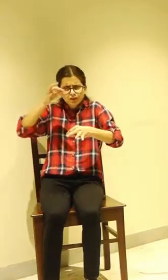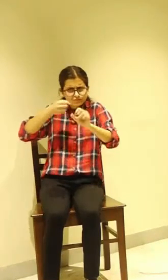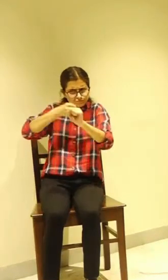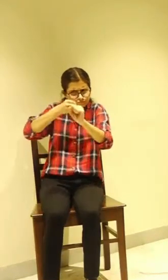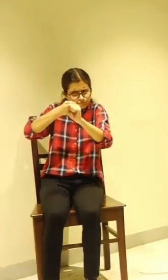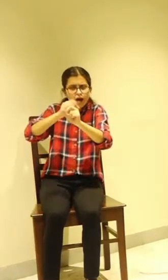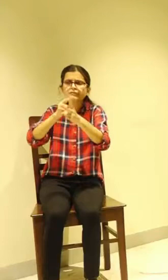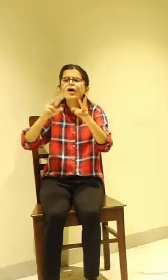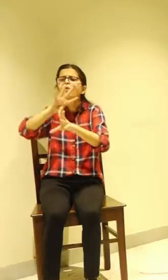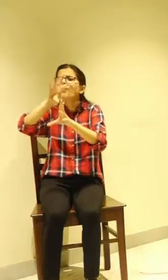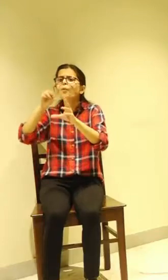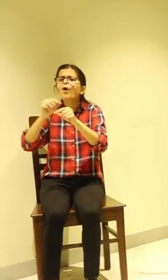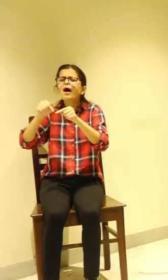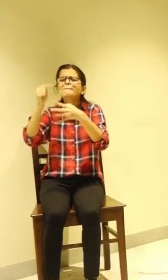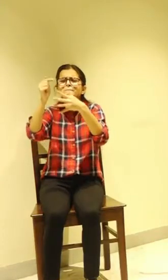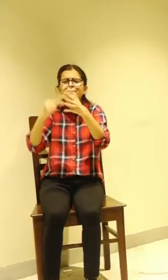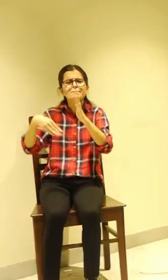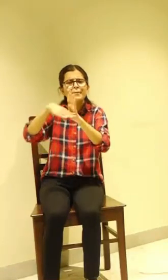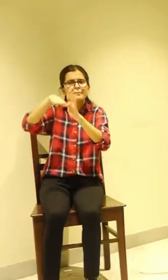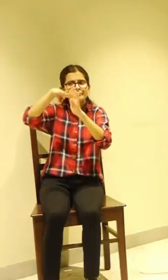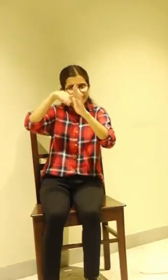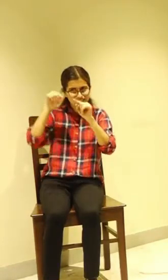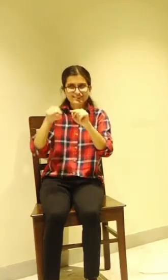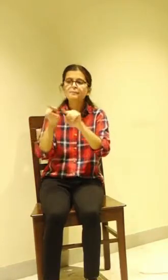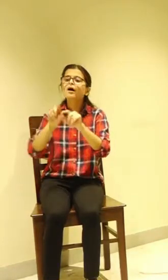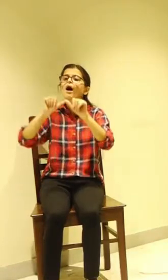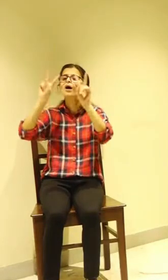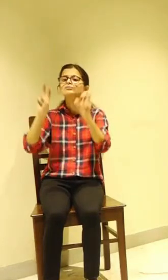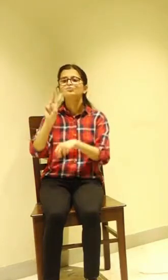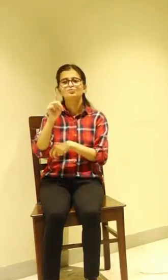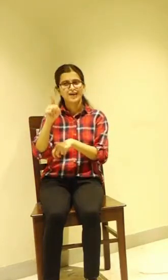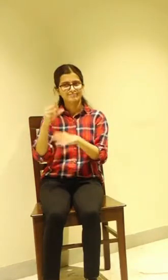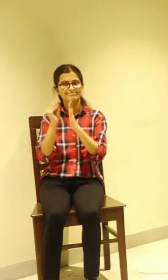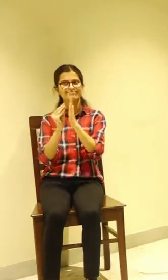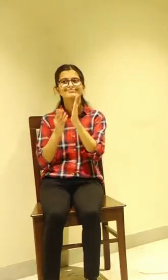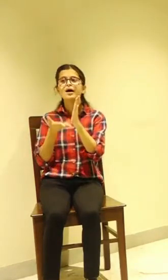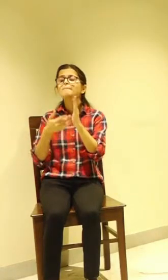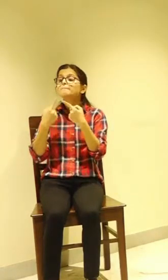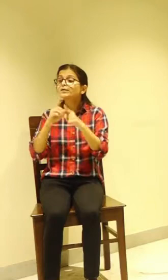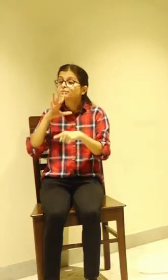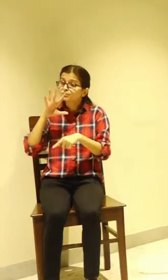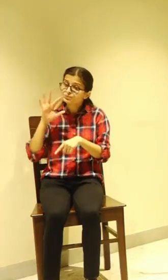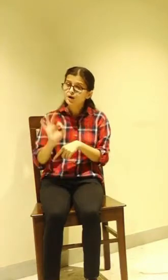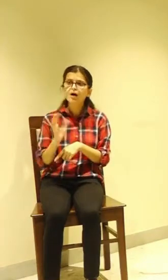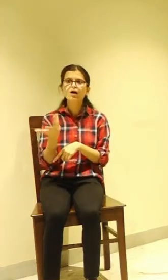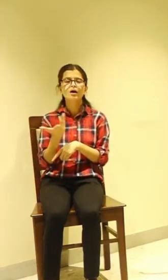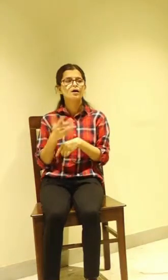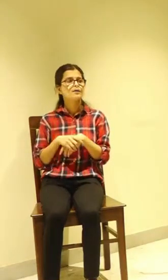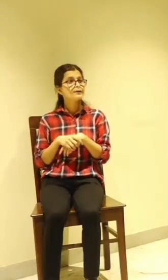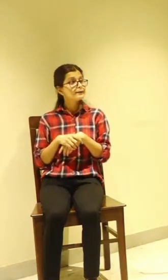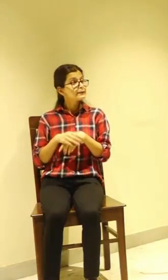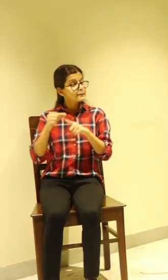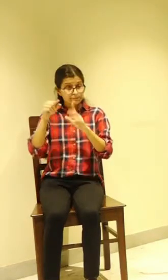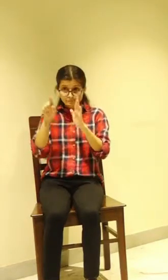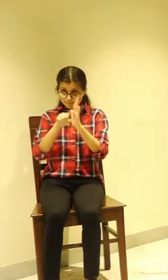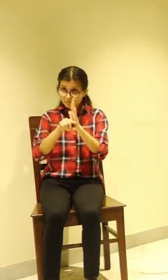ways in which we can sort of pin it to Article 21. But ultimately the fact is that the principle